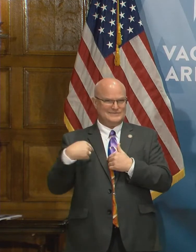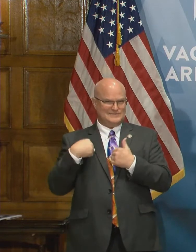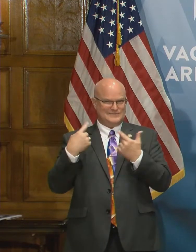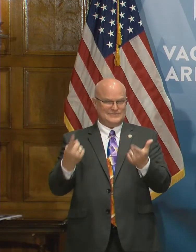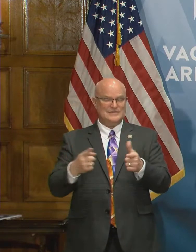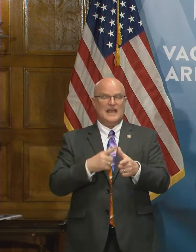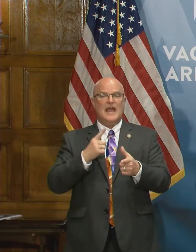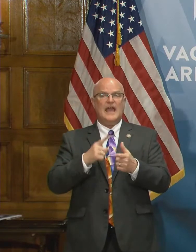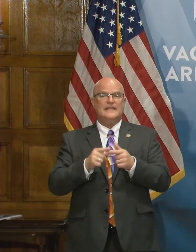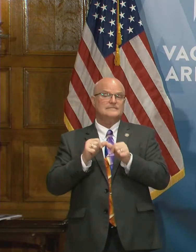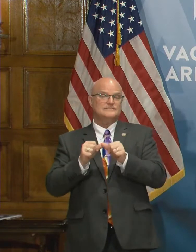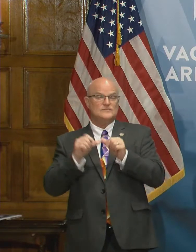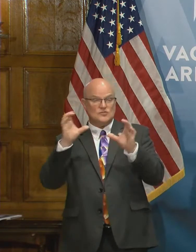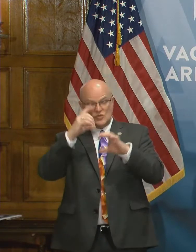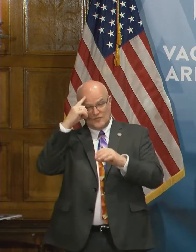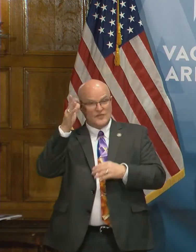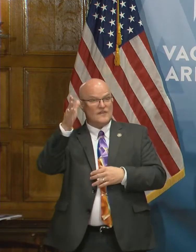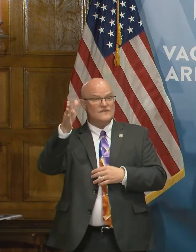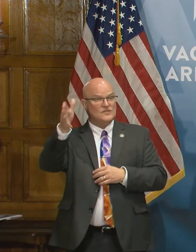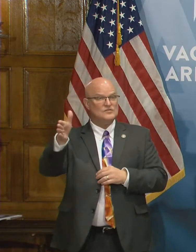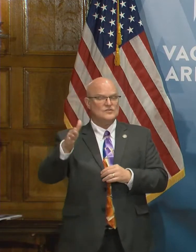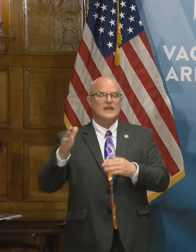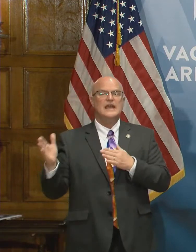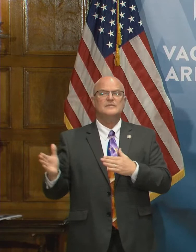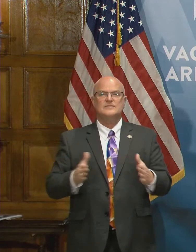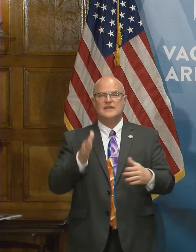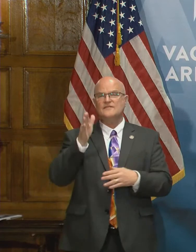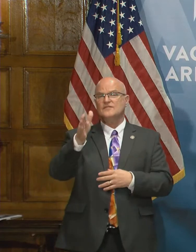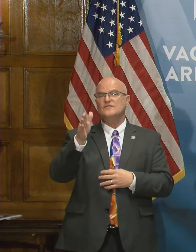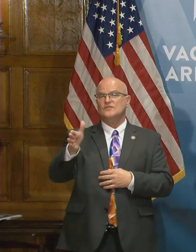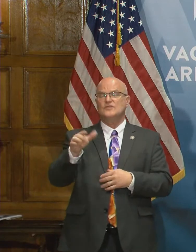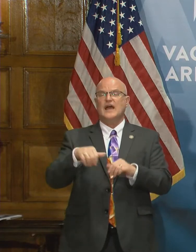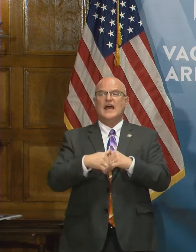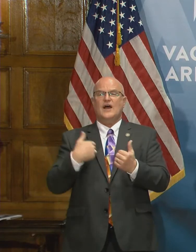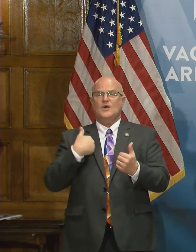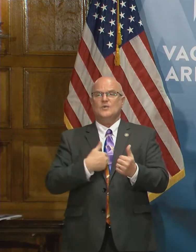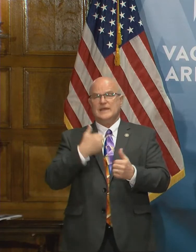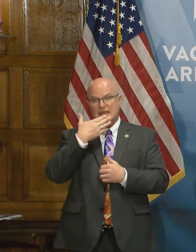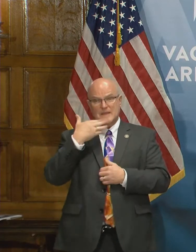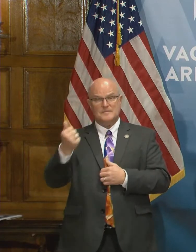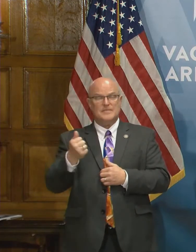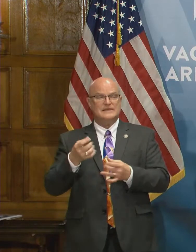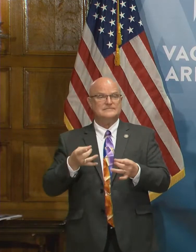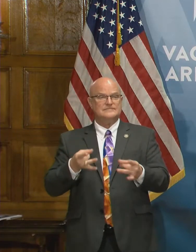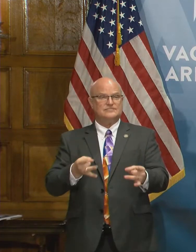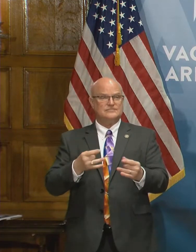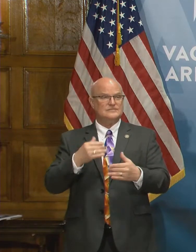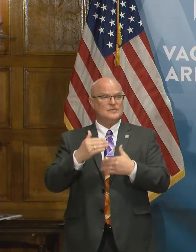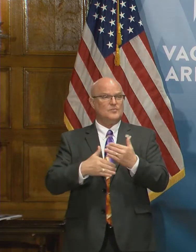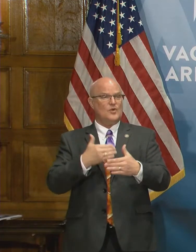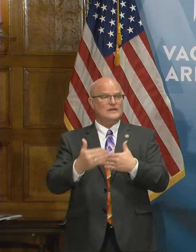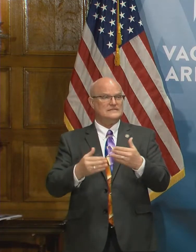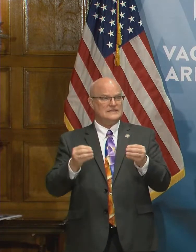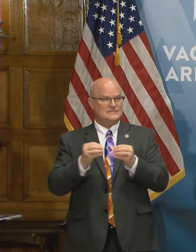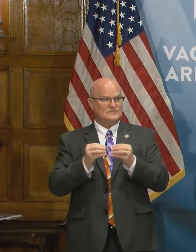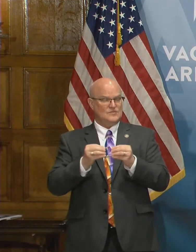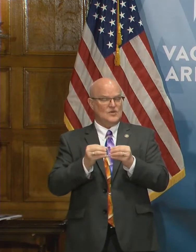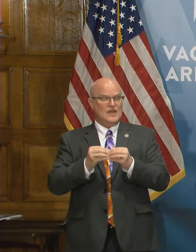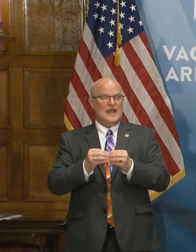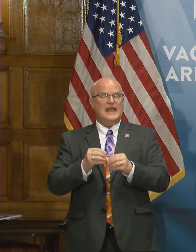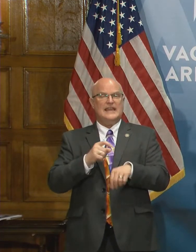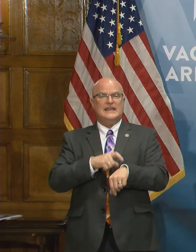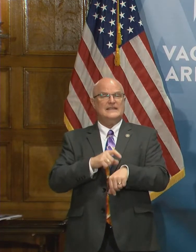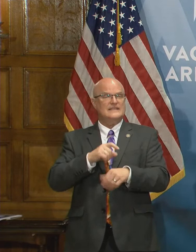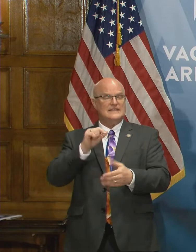then continue to look for the future and plan for the future as to how we can best streamline that process moving forward and help